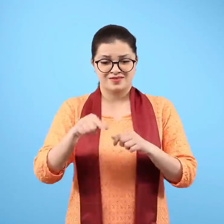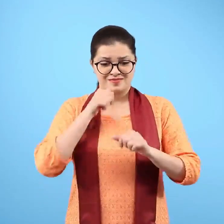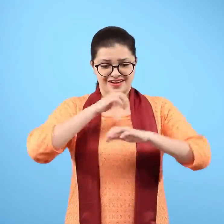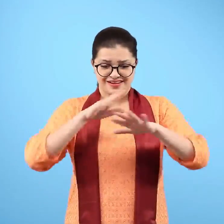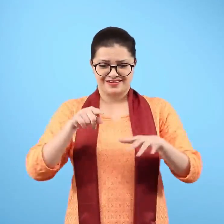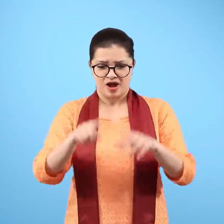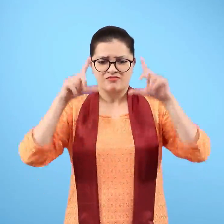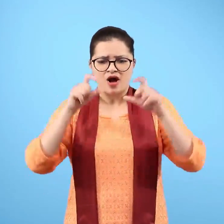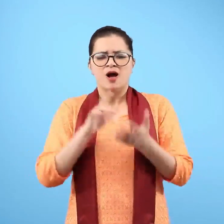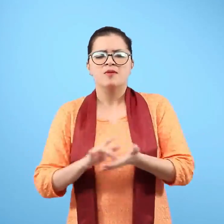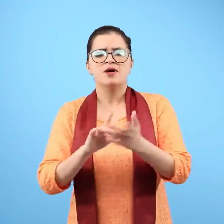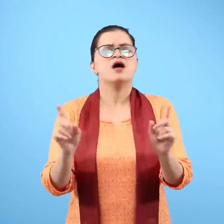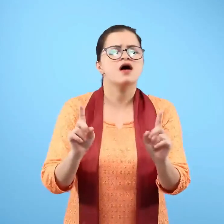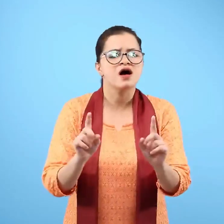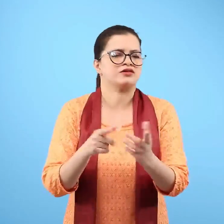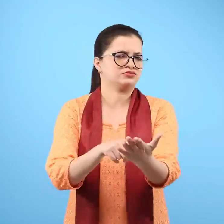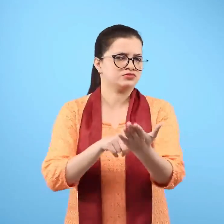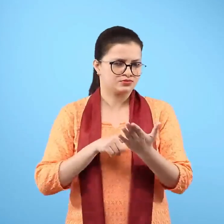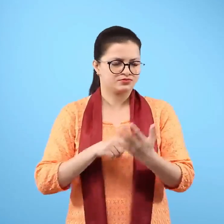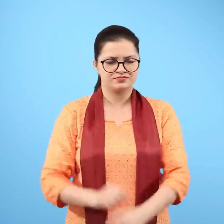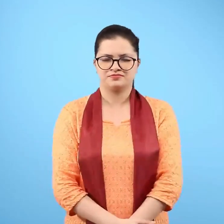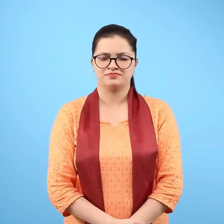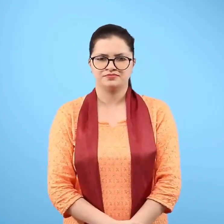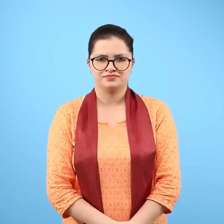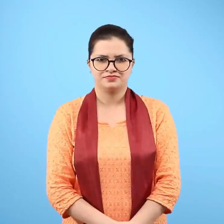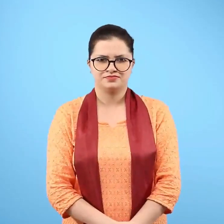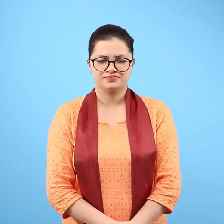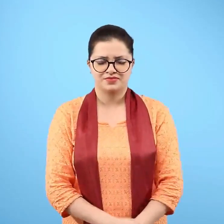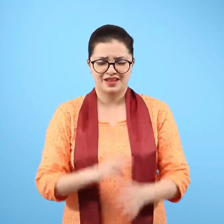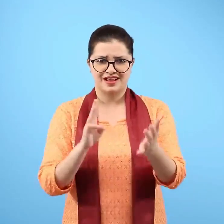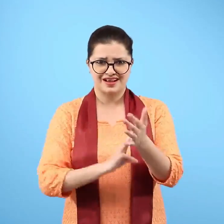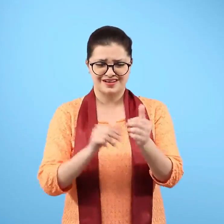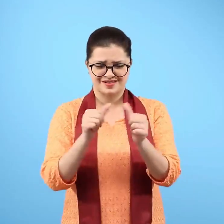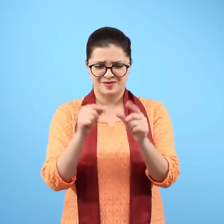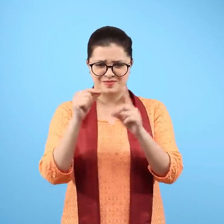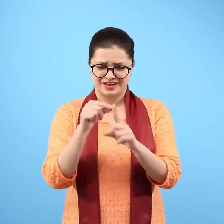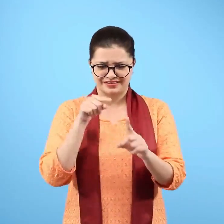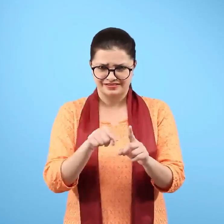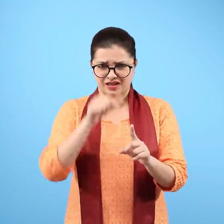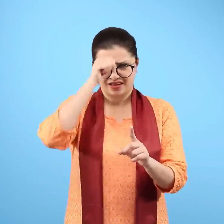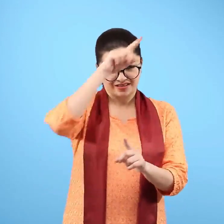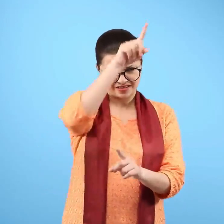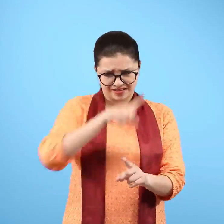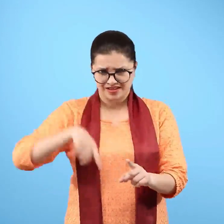sea? In the picture, where is the sea? Now look for the sea in the map of